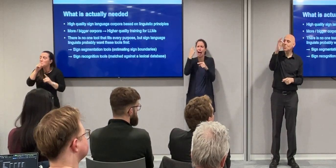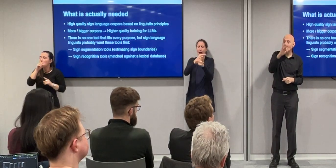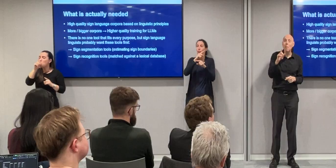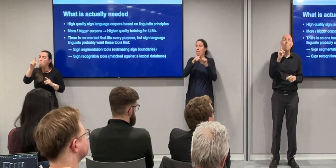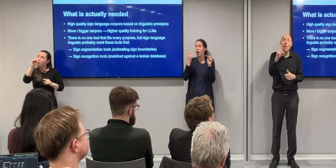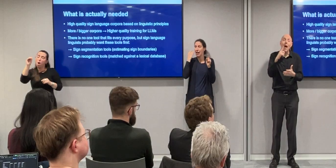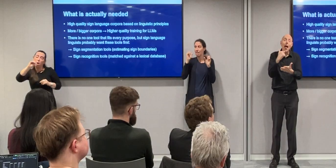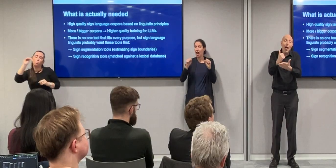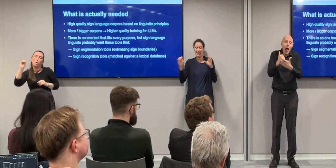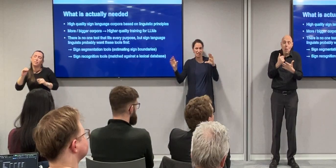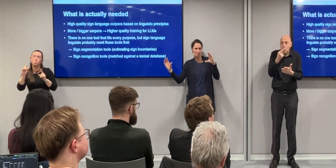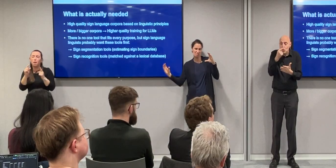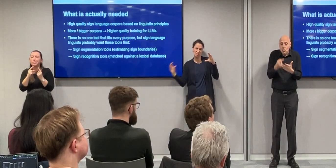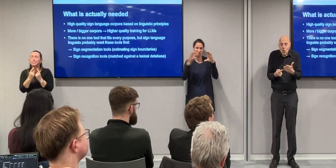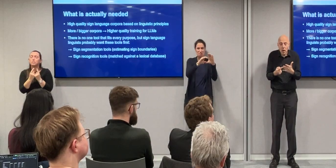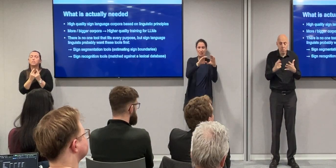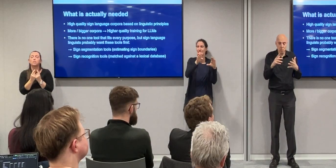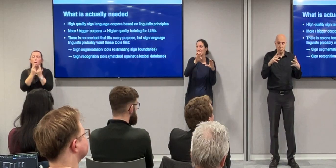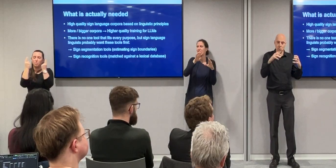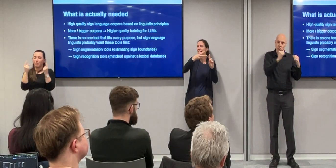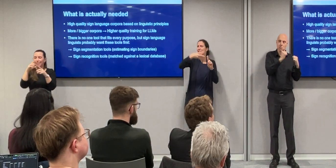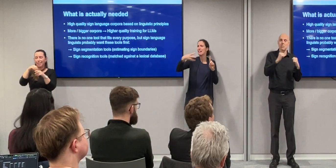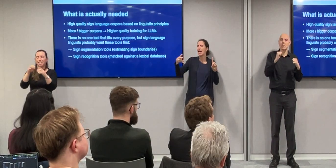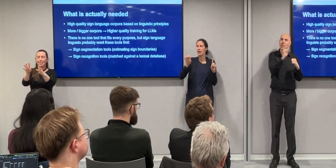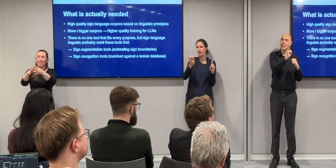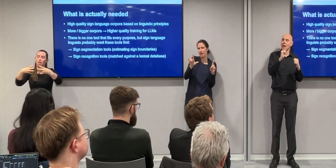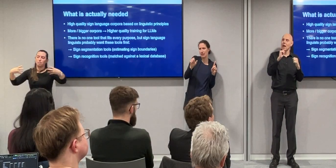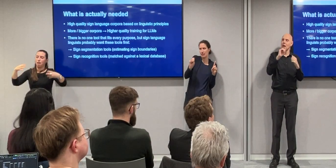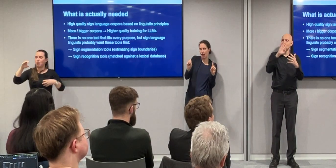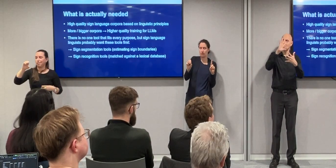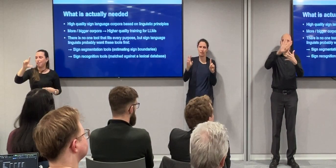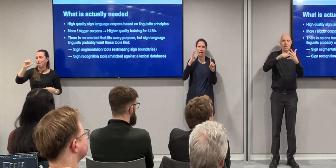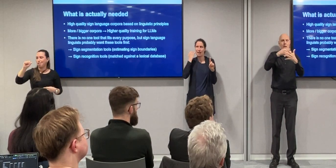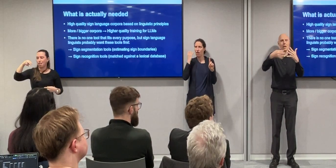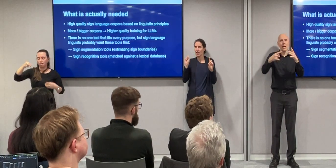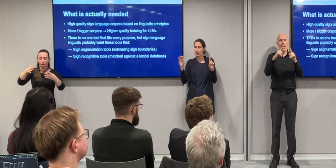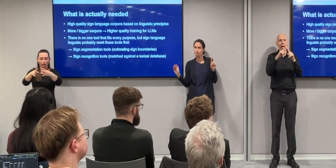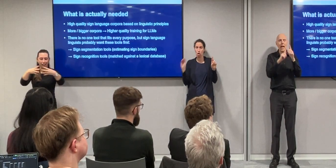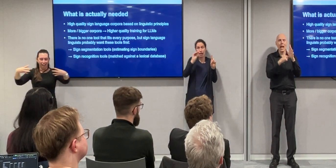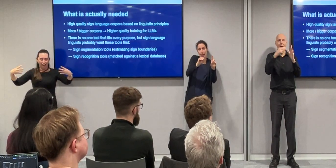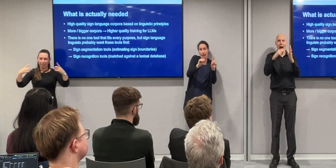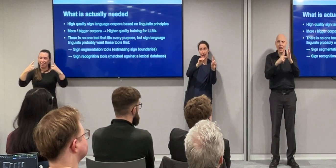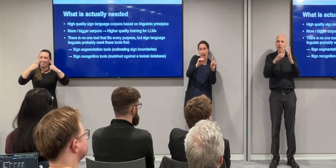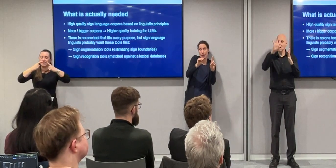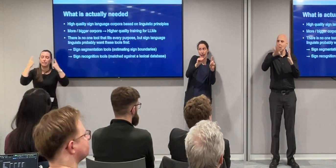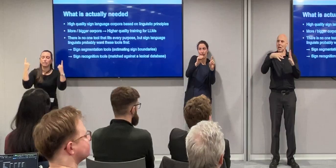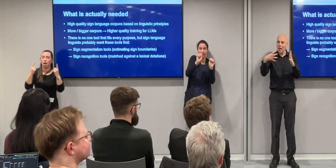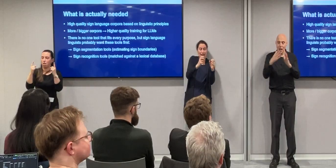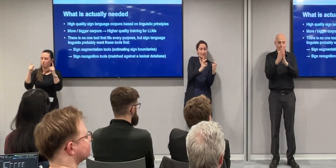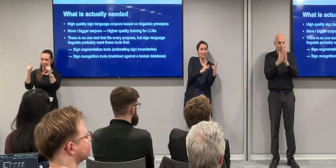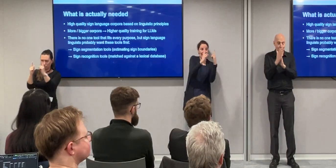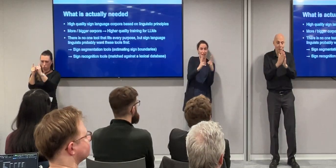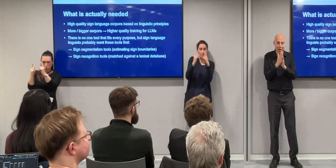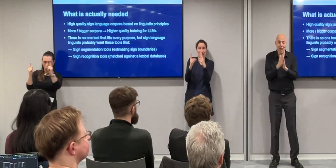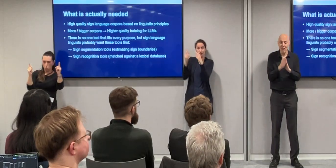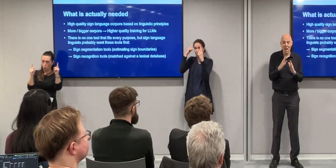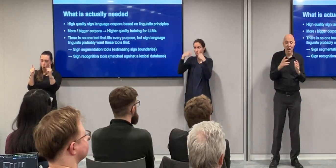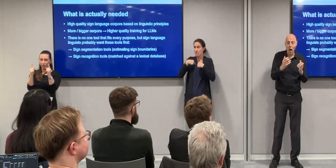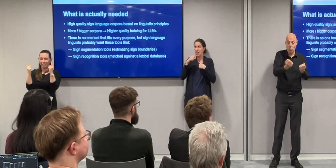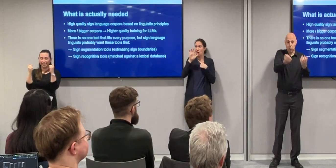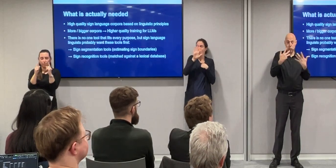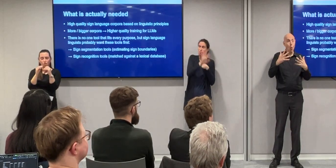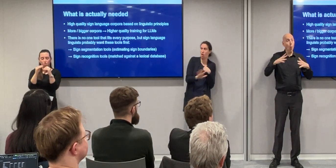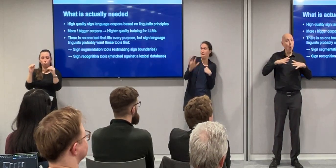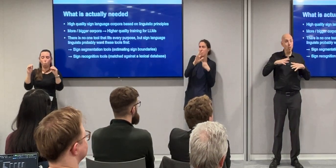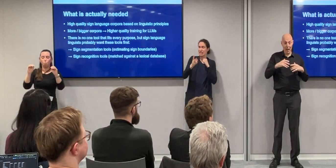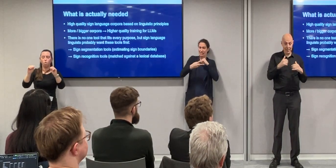just get something in Elan, which is the software I use for annotation, I might have to drag them around a little bit. If it's in the ballpark, if it